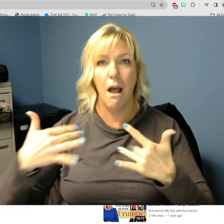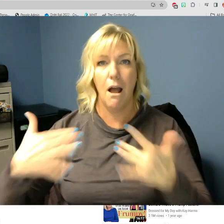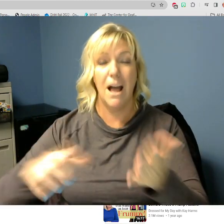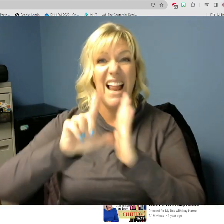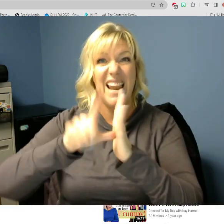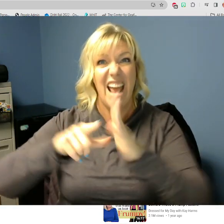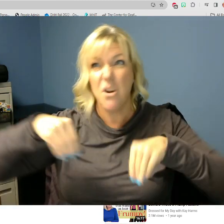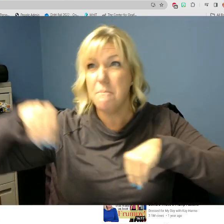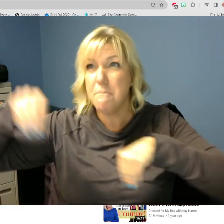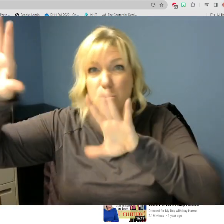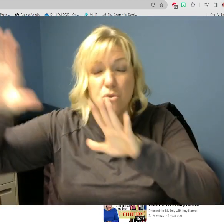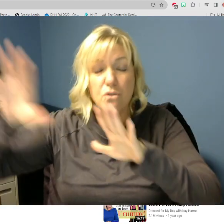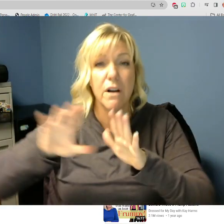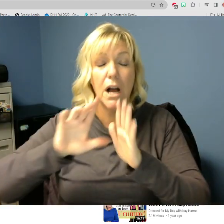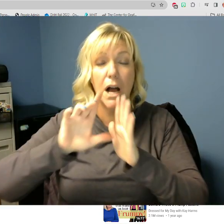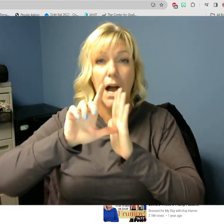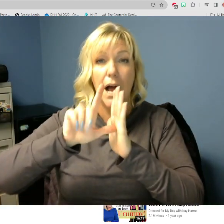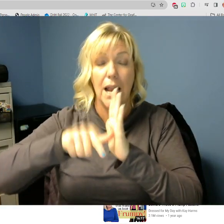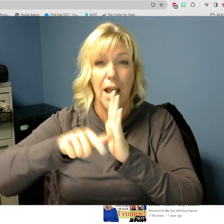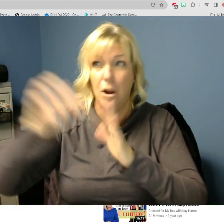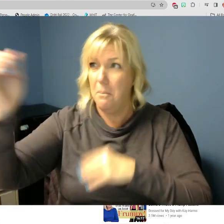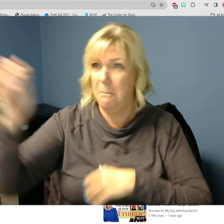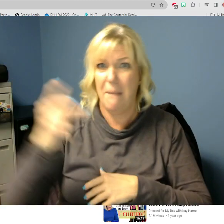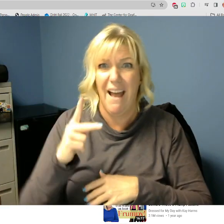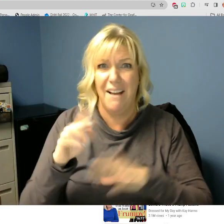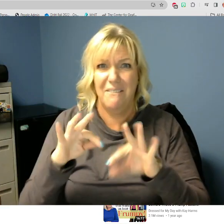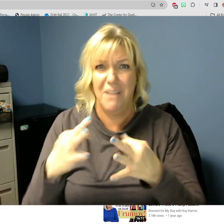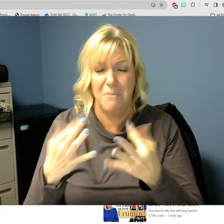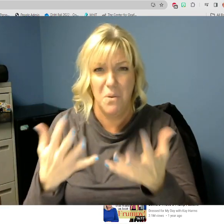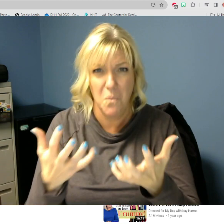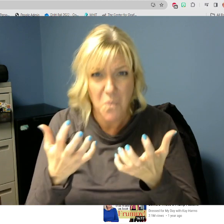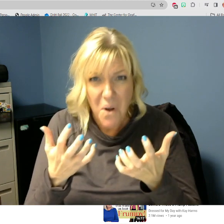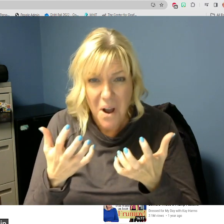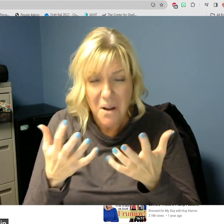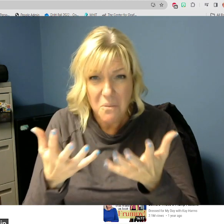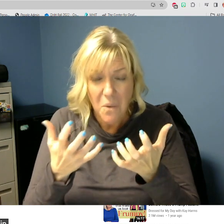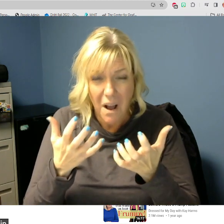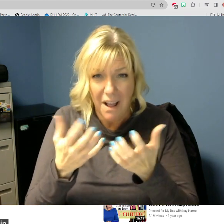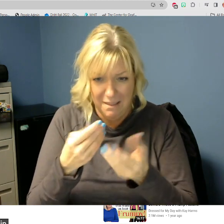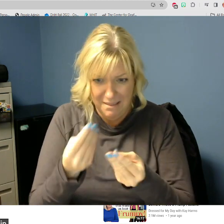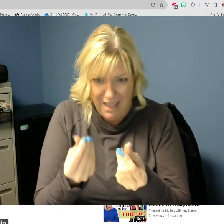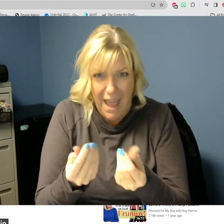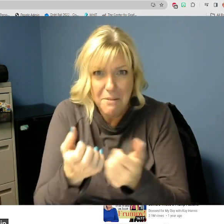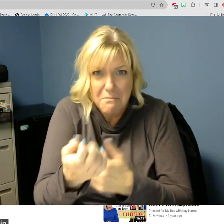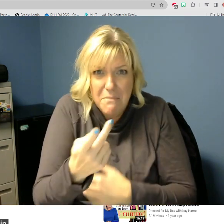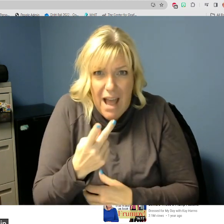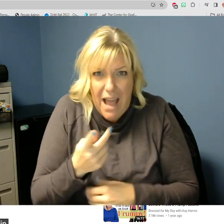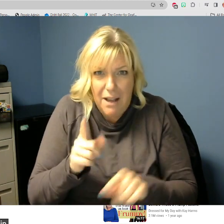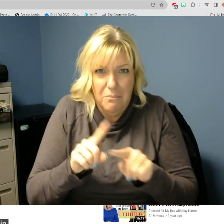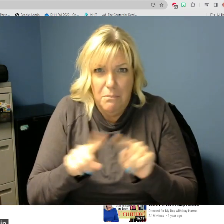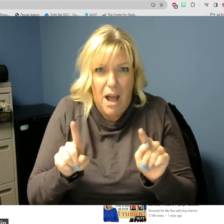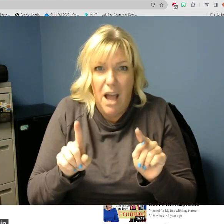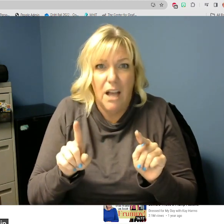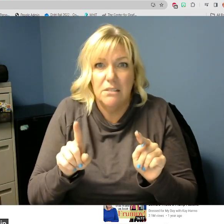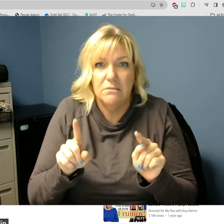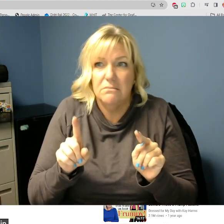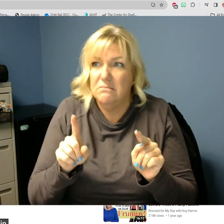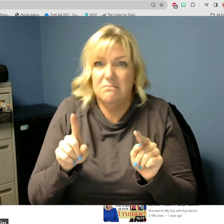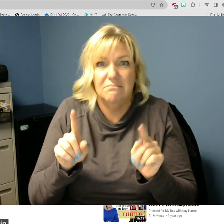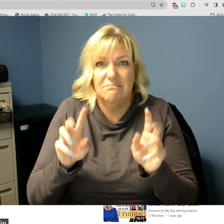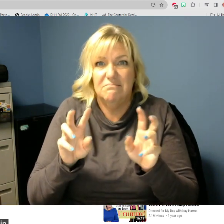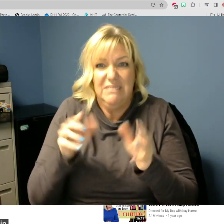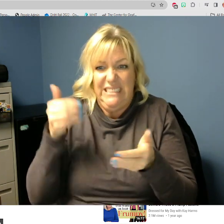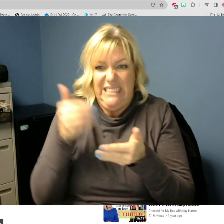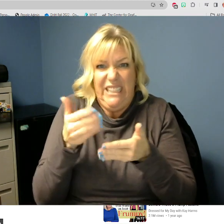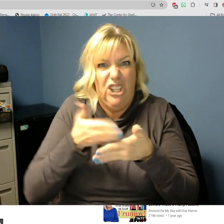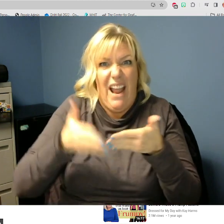for taxes, but then by the end of his life, that land can no longer be his because he was black.